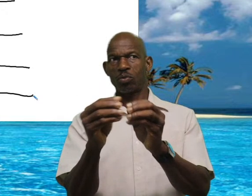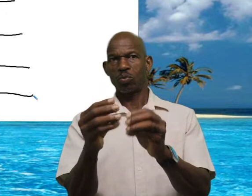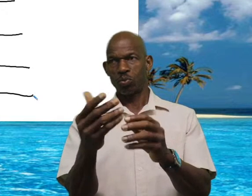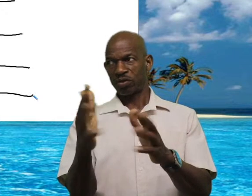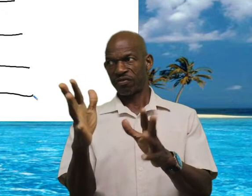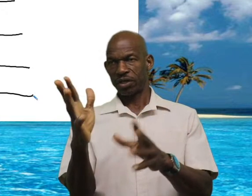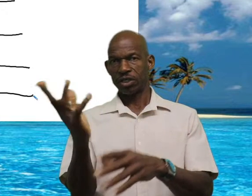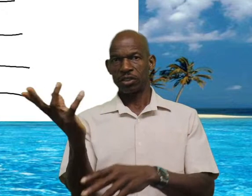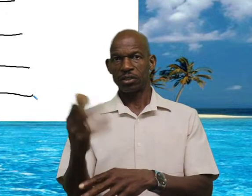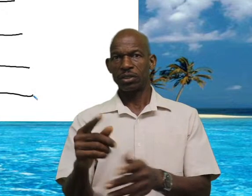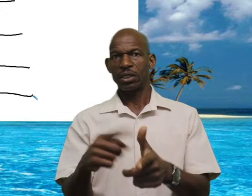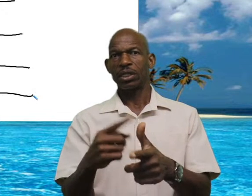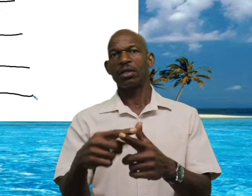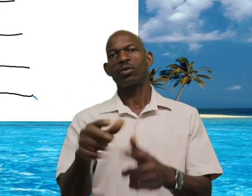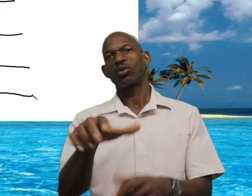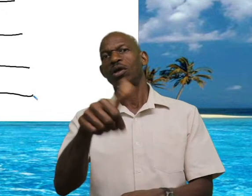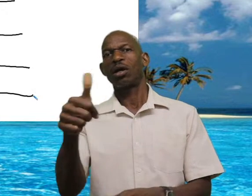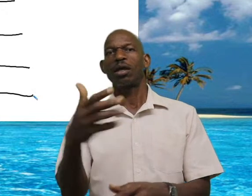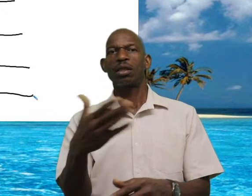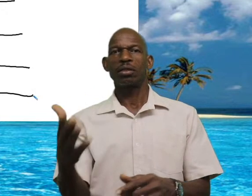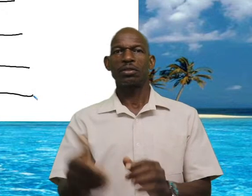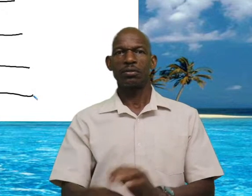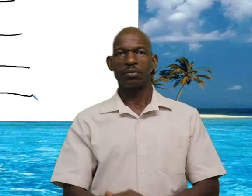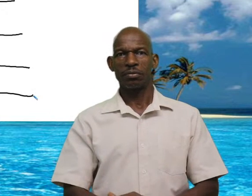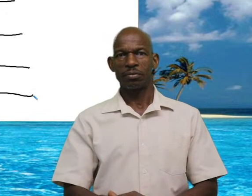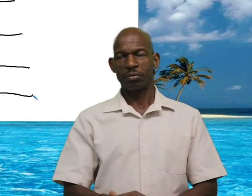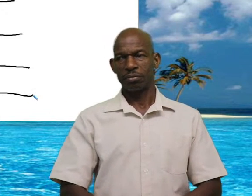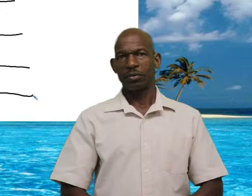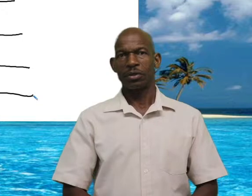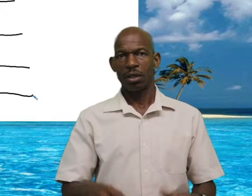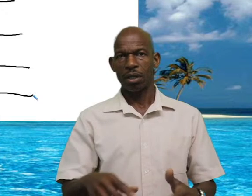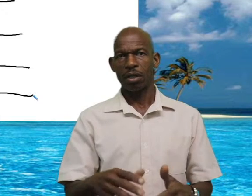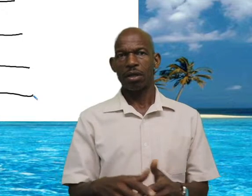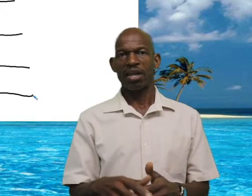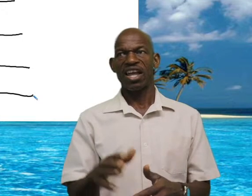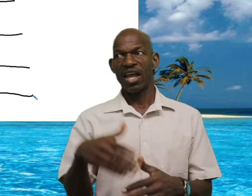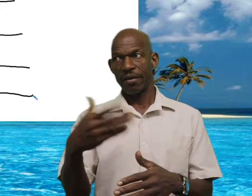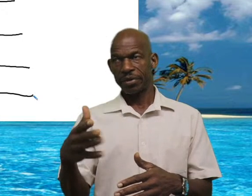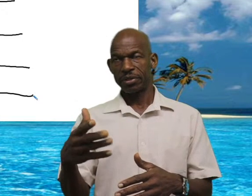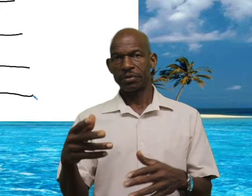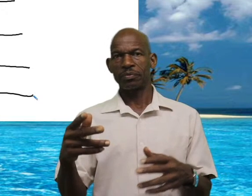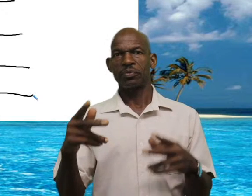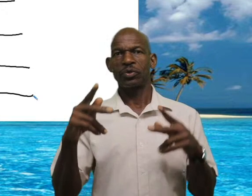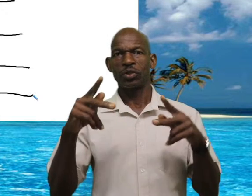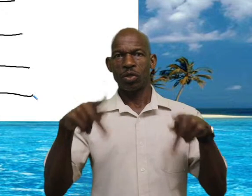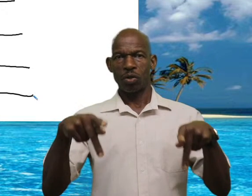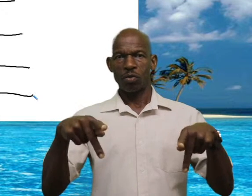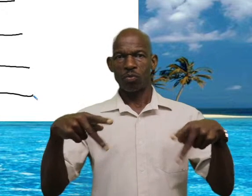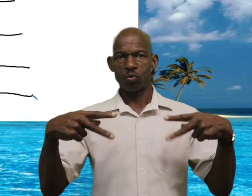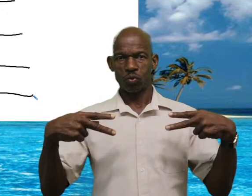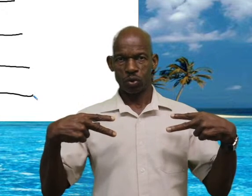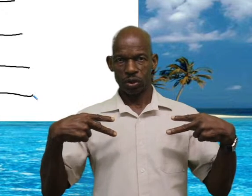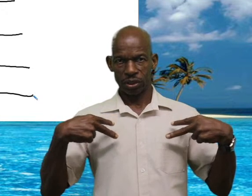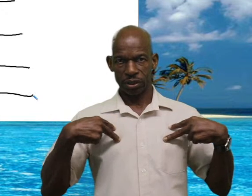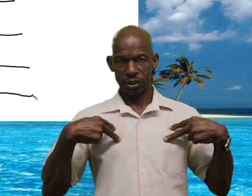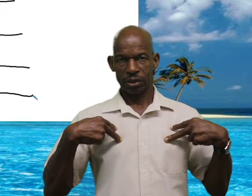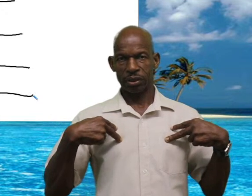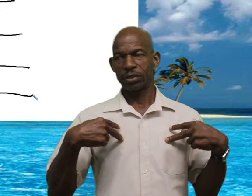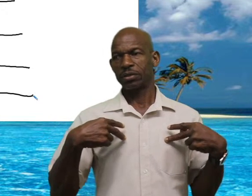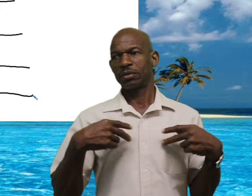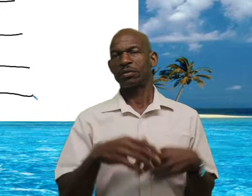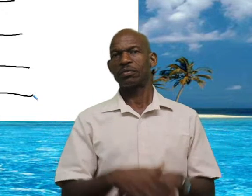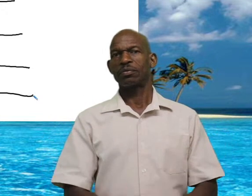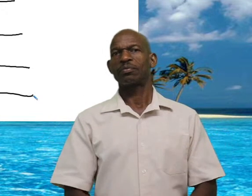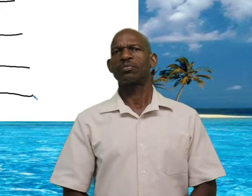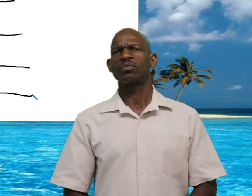the possessive pronouns, and we did with possessive pronouns last week. I think I will just skip that for now, and I will just go on